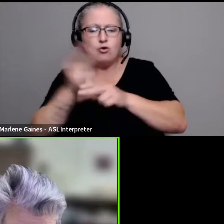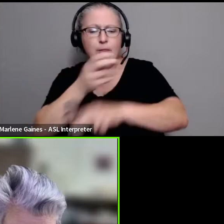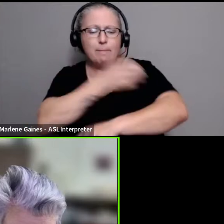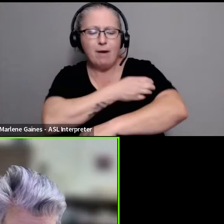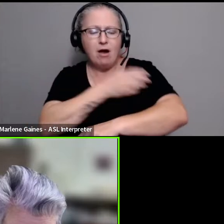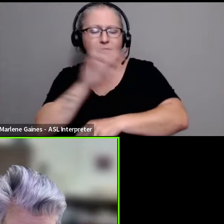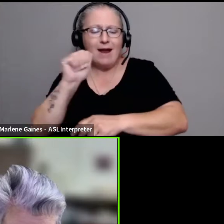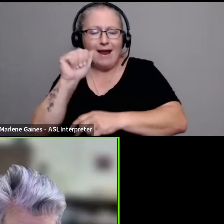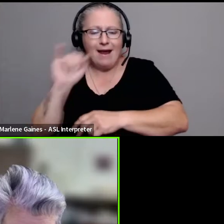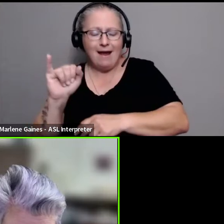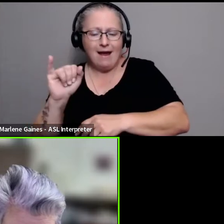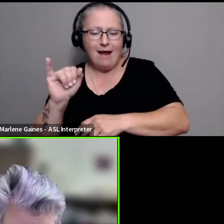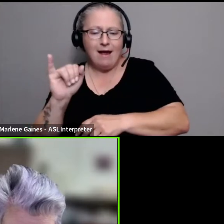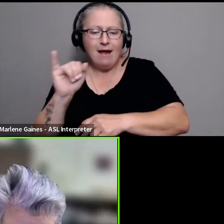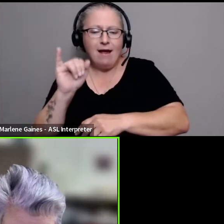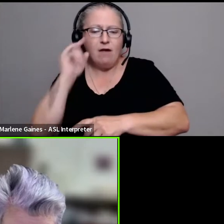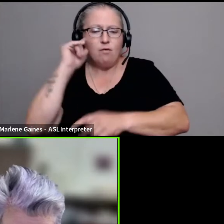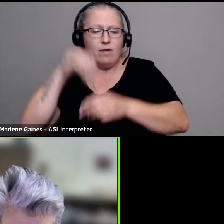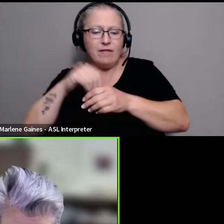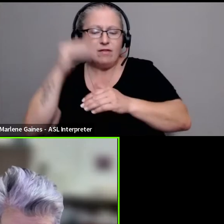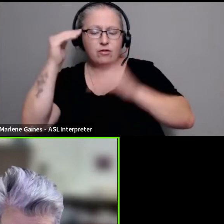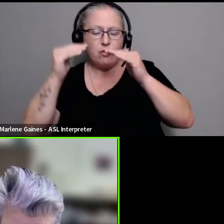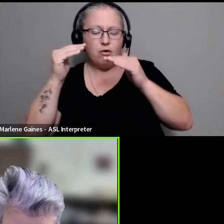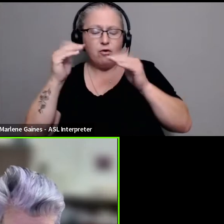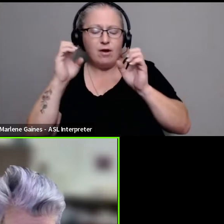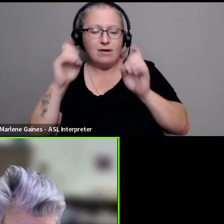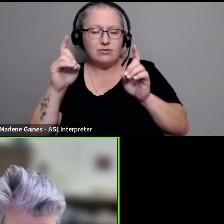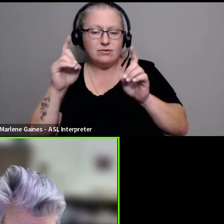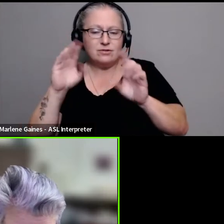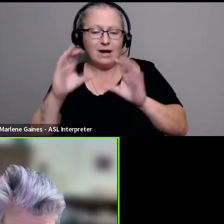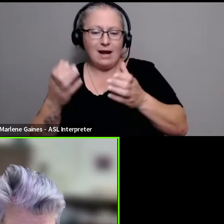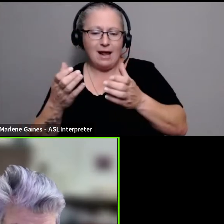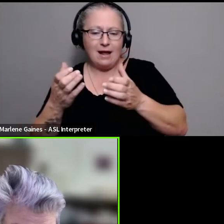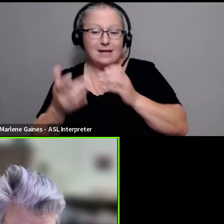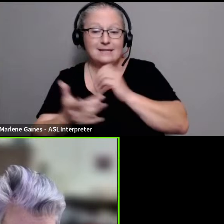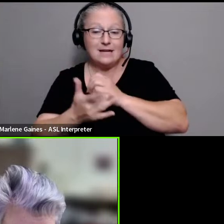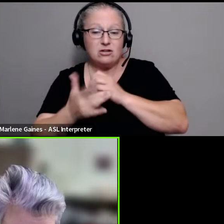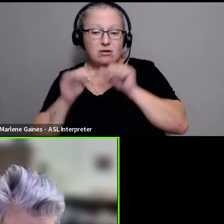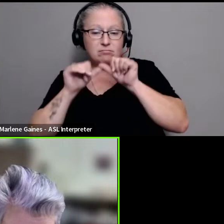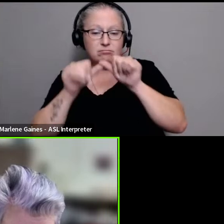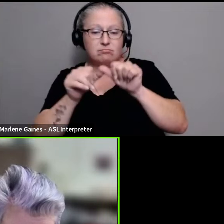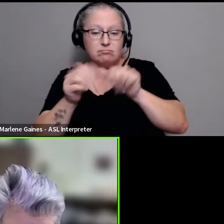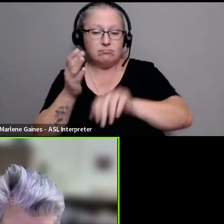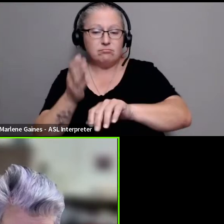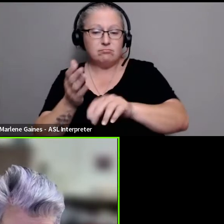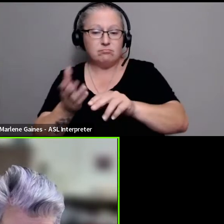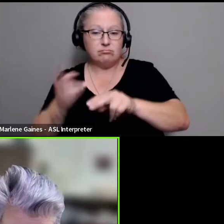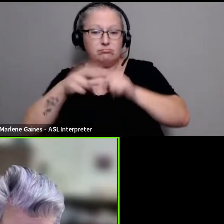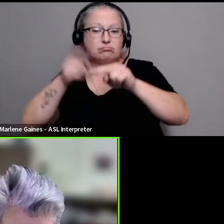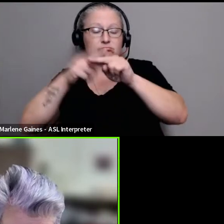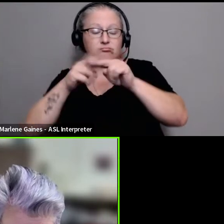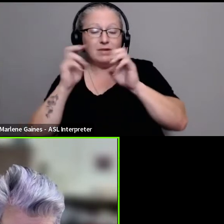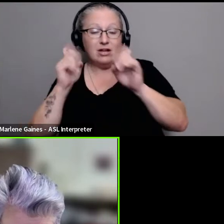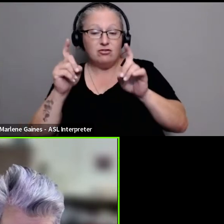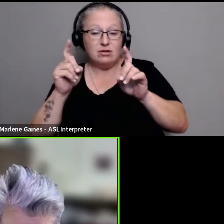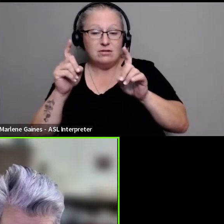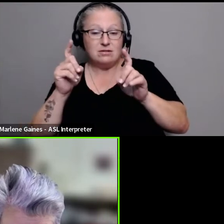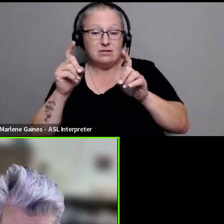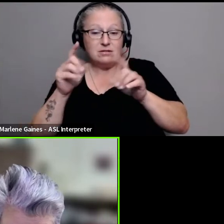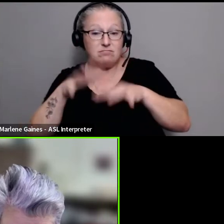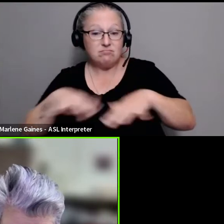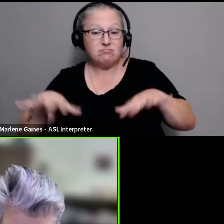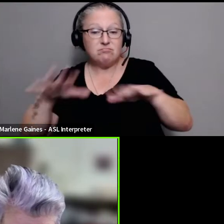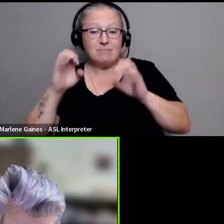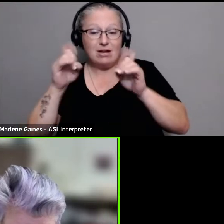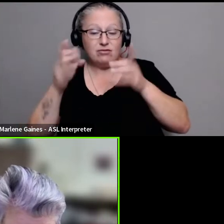intelligence, AI, in the adult ed classroom. As technology continues to enhance the educational landscape, educators need